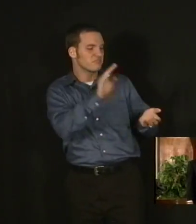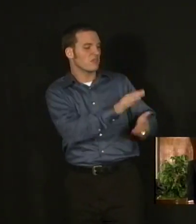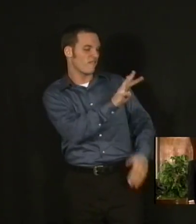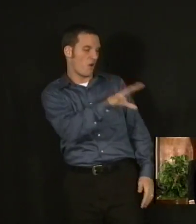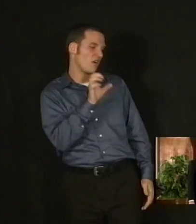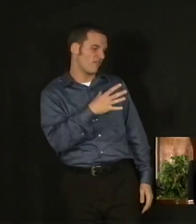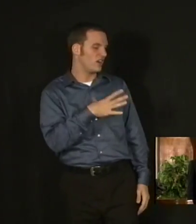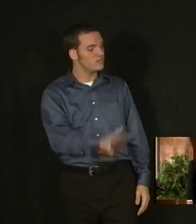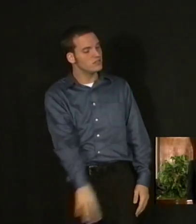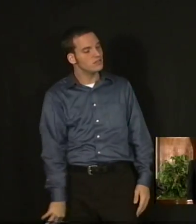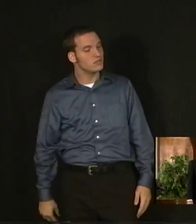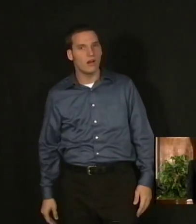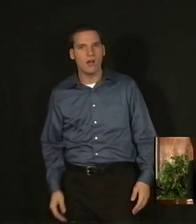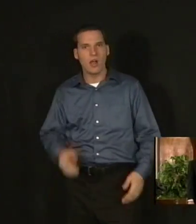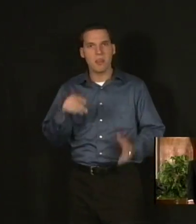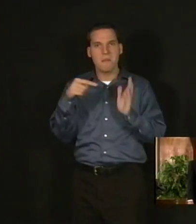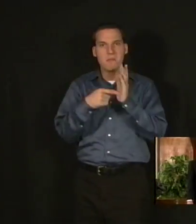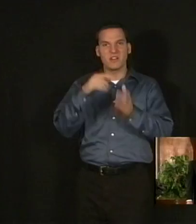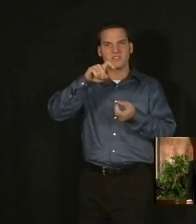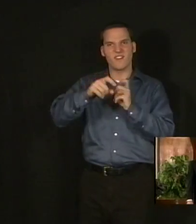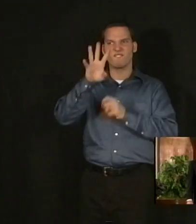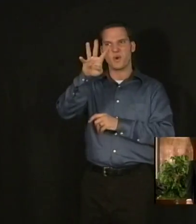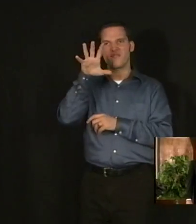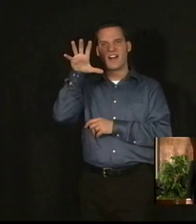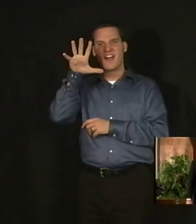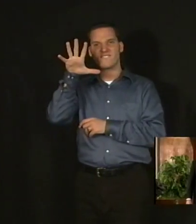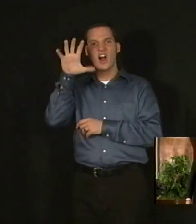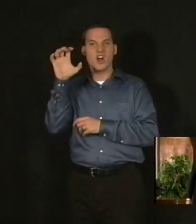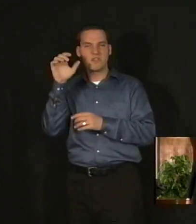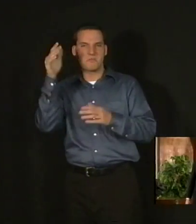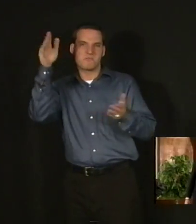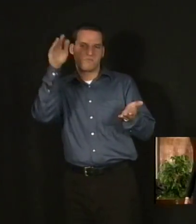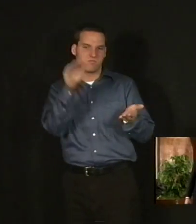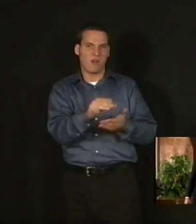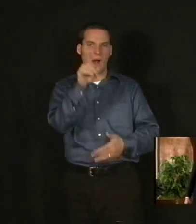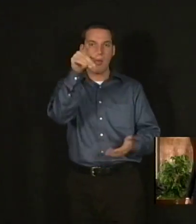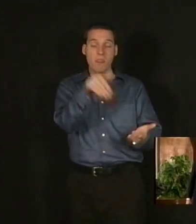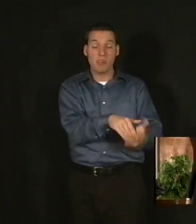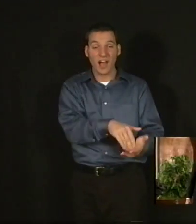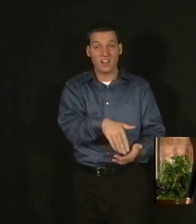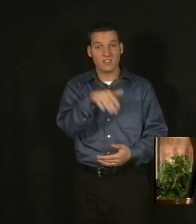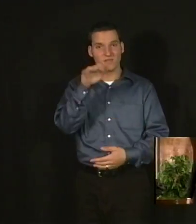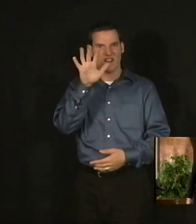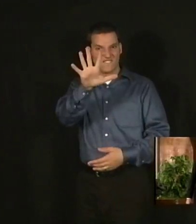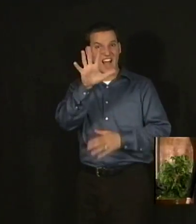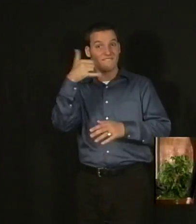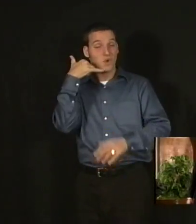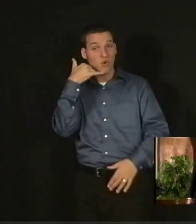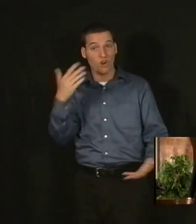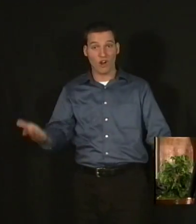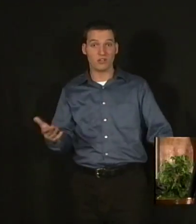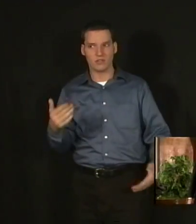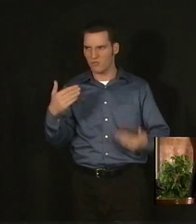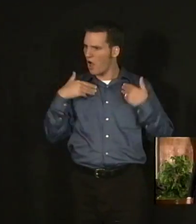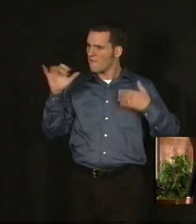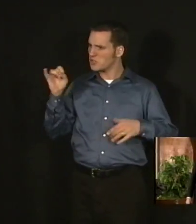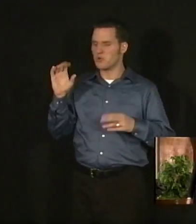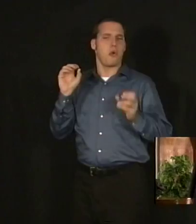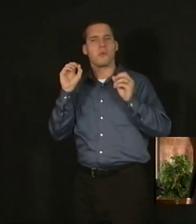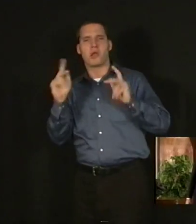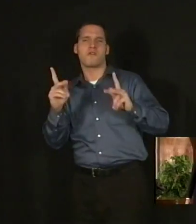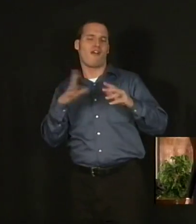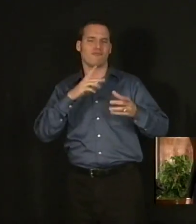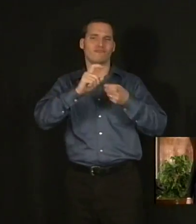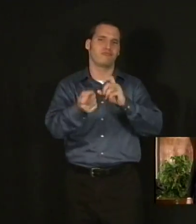$400. I got the bill down from, I think, $4,500 down to about $1,000, just over the phone with 5 phone calls. You don't have insurance? Oh,